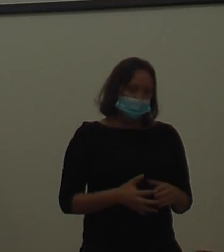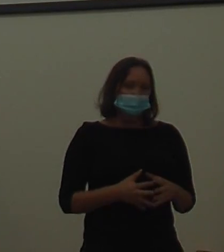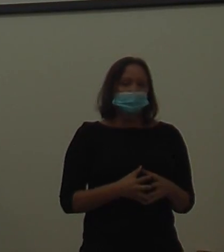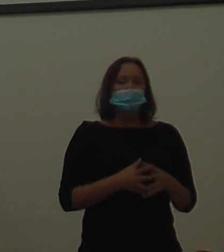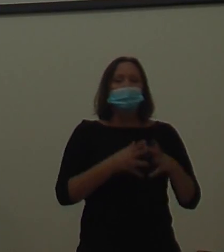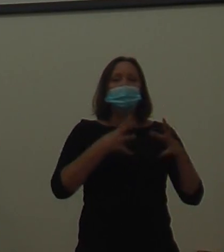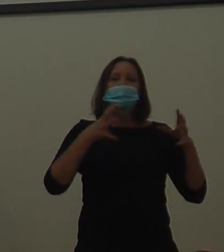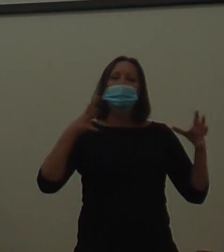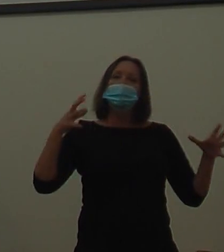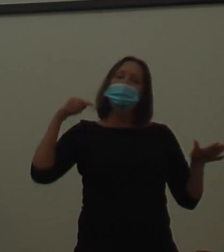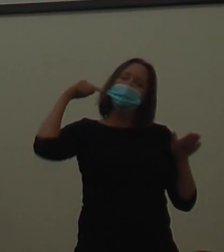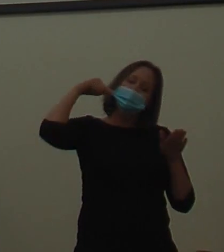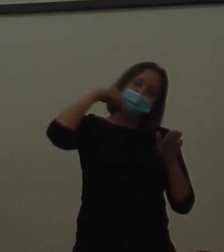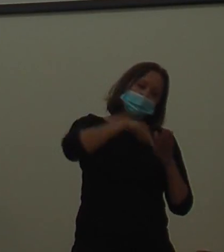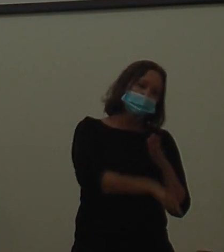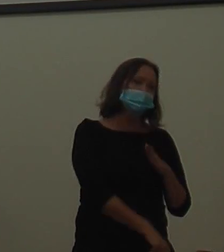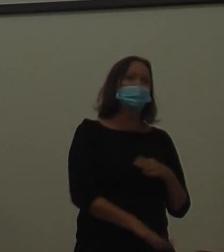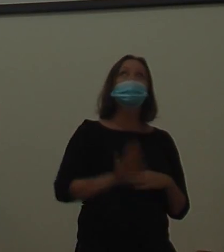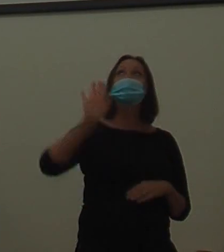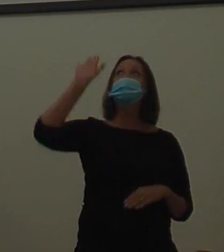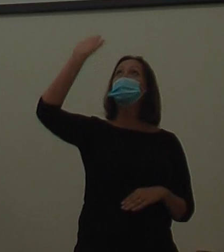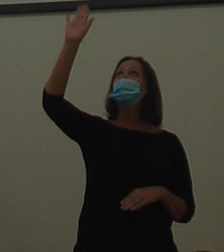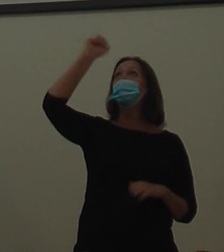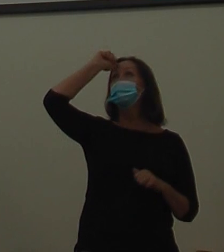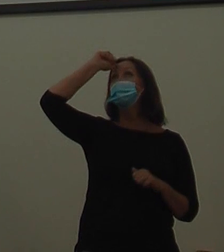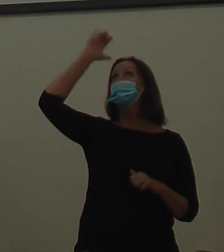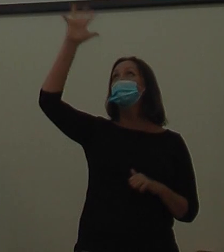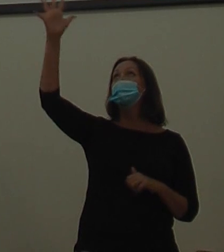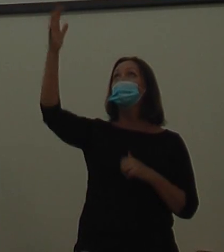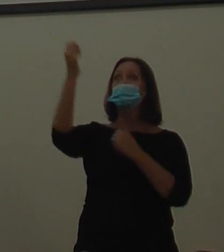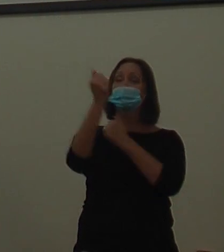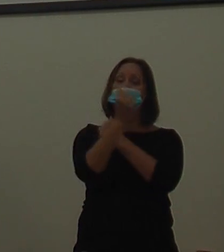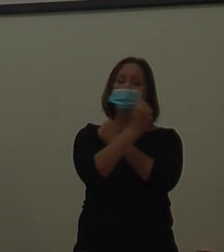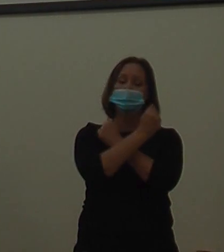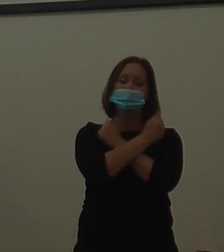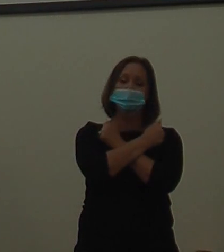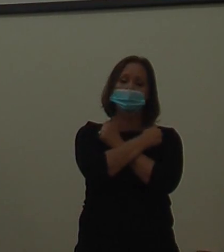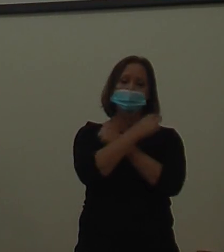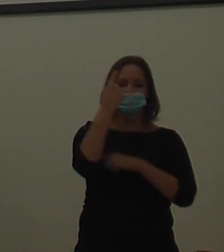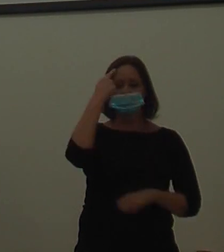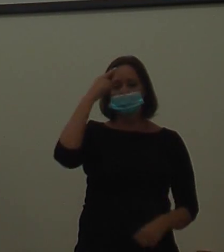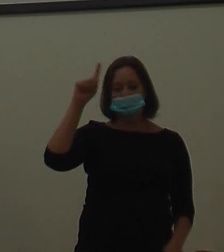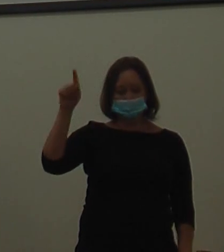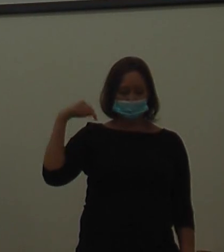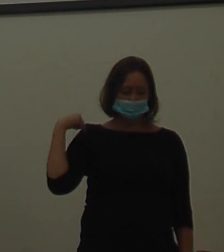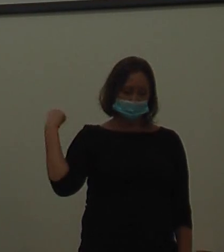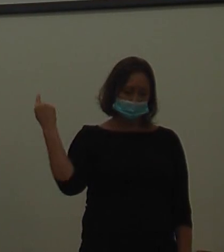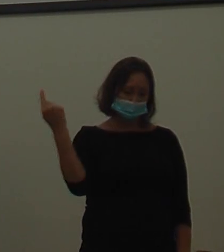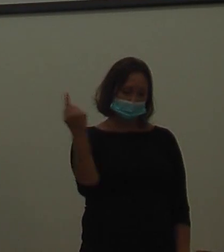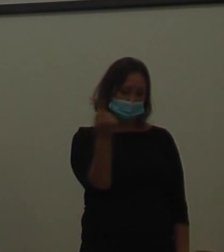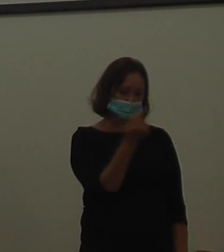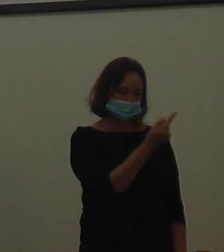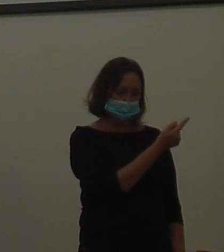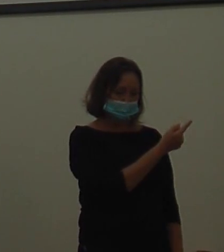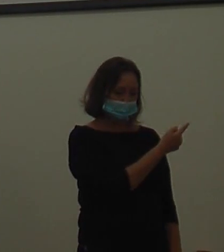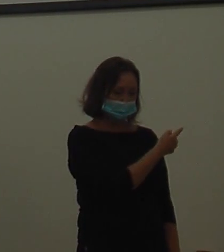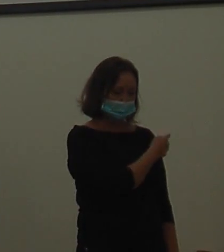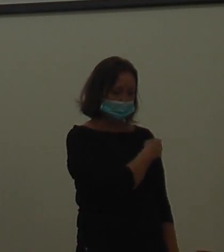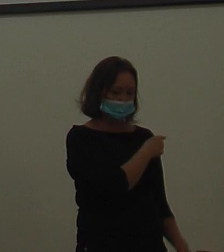How deep the Father's love for